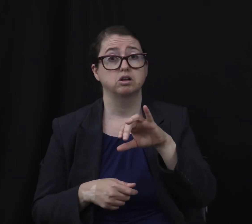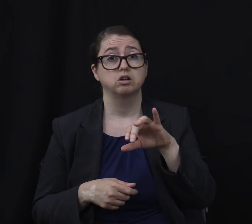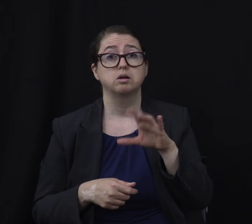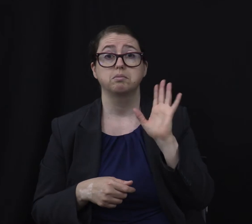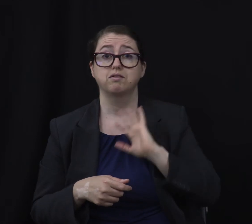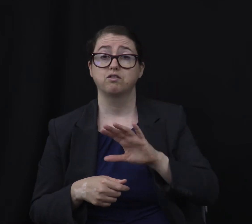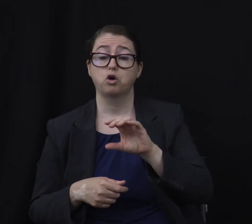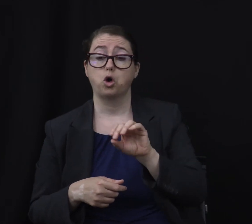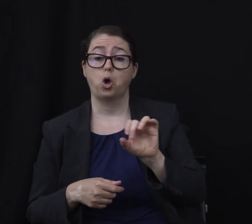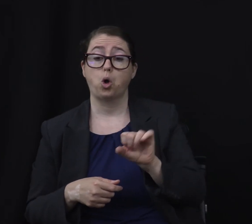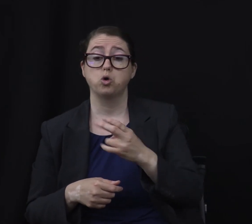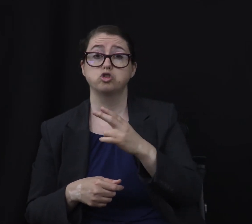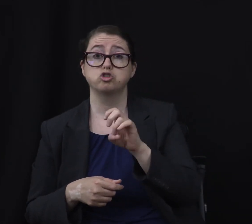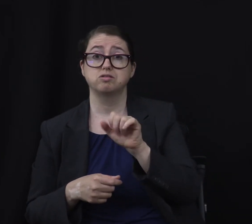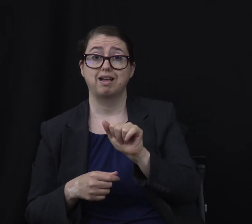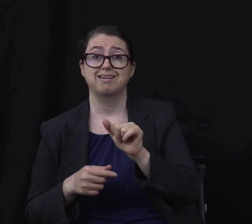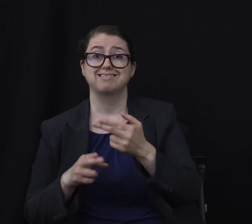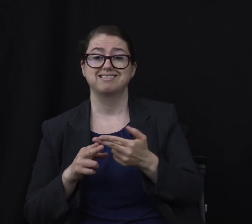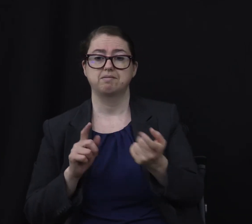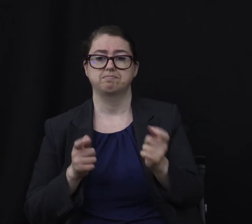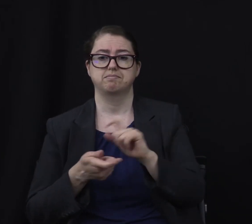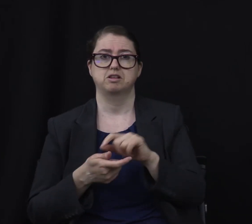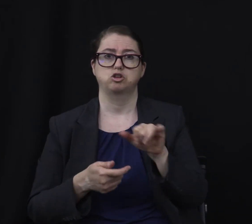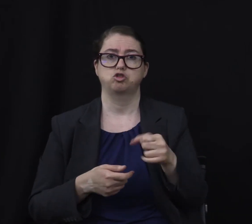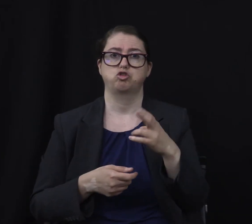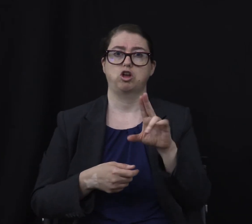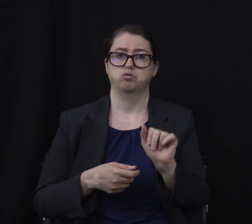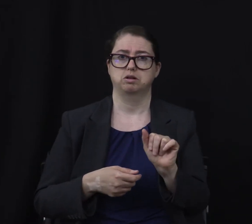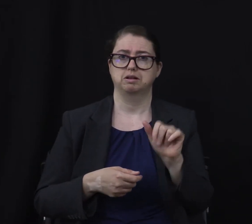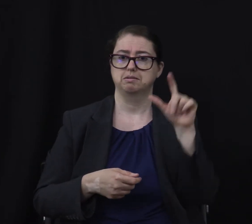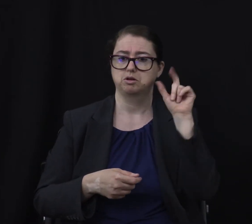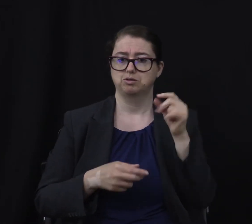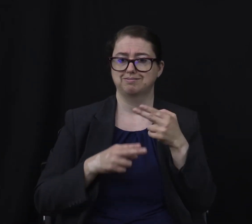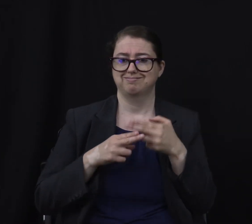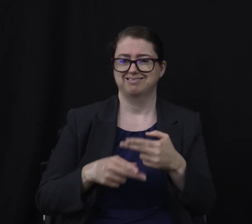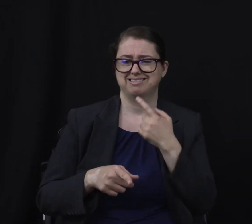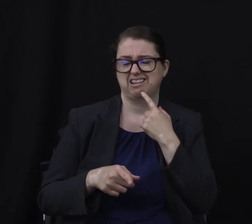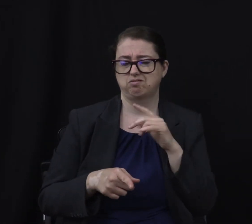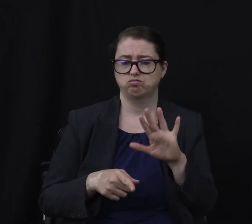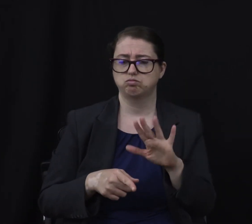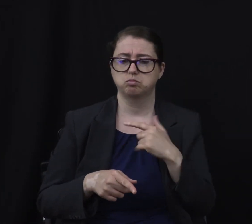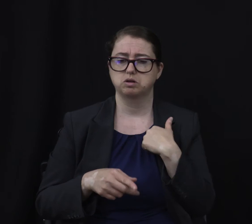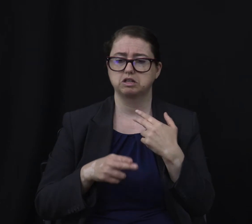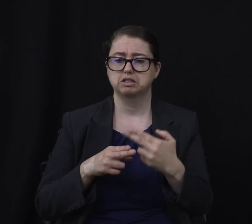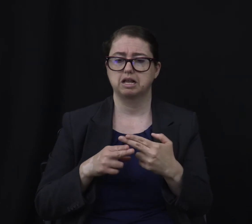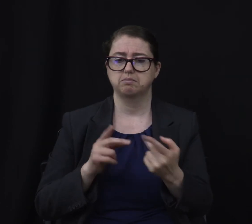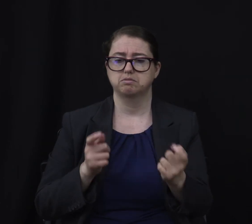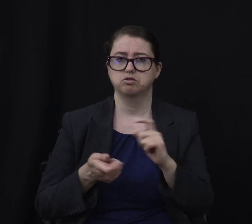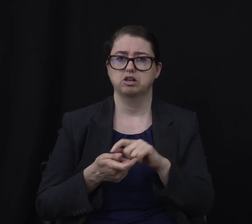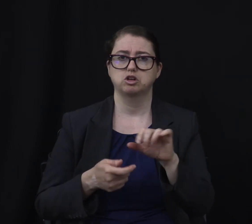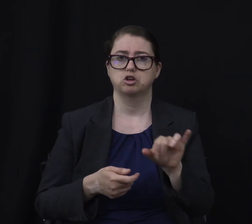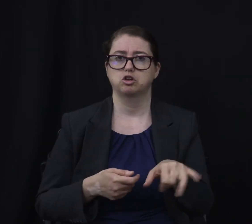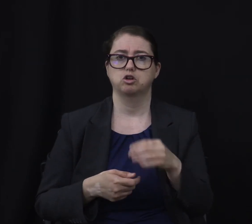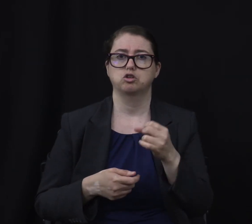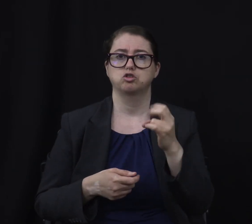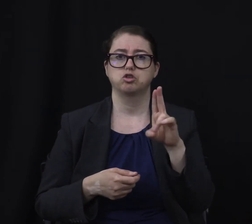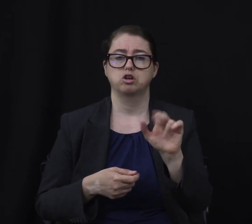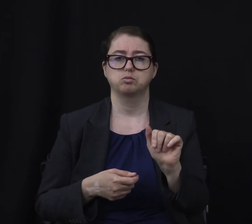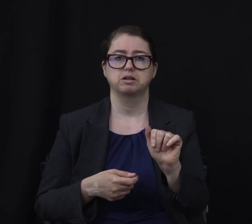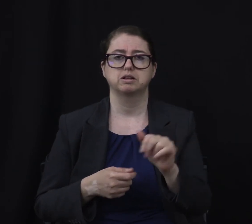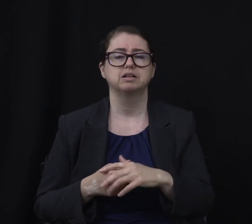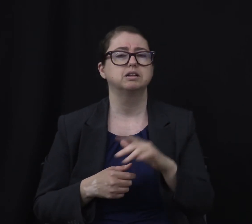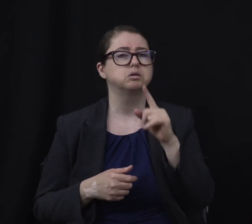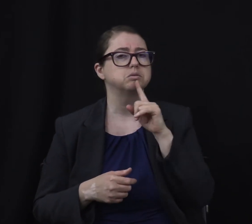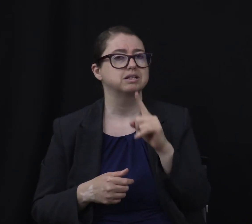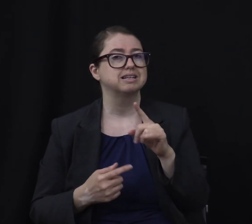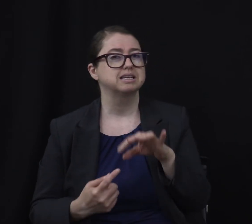is told by Moses that actually we're going to call you something else. Now here's the thing, there's something special and yet